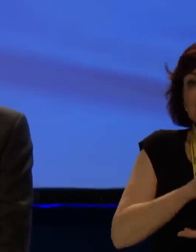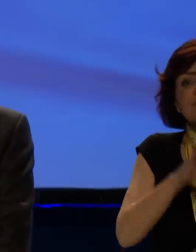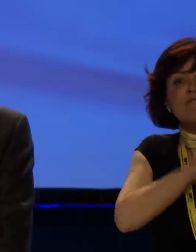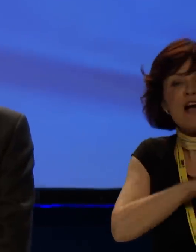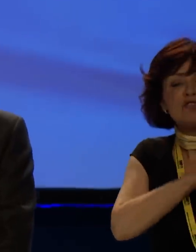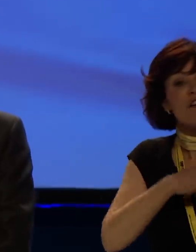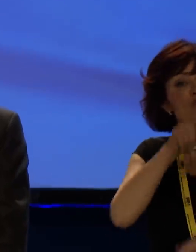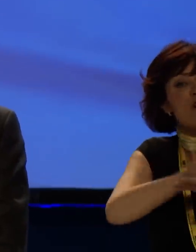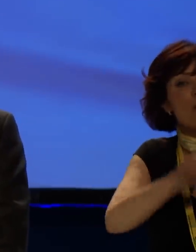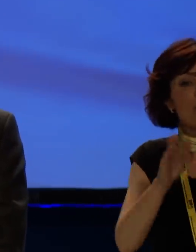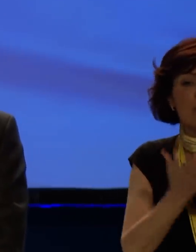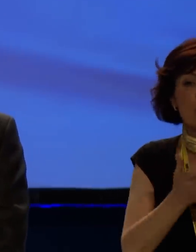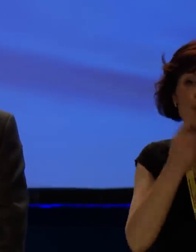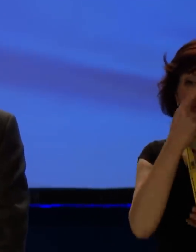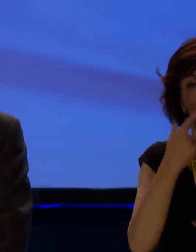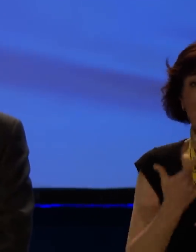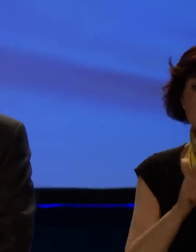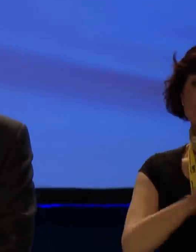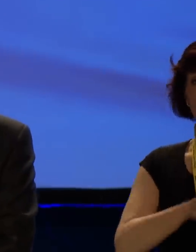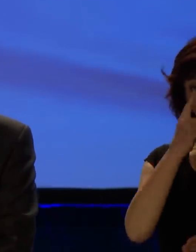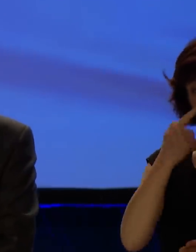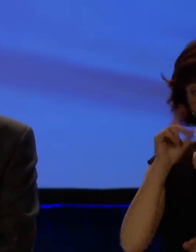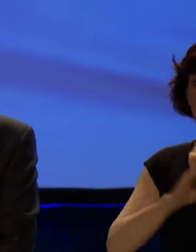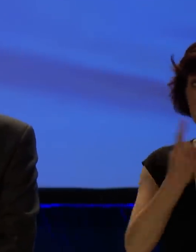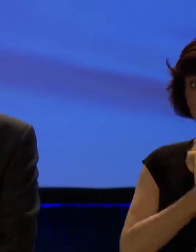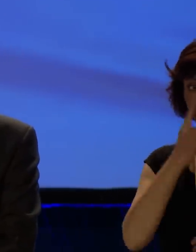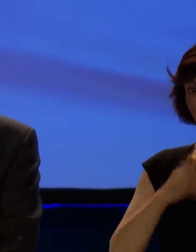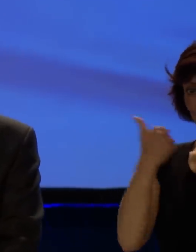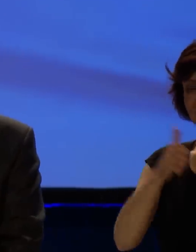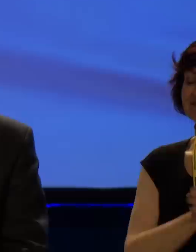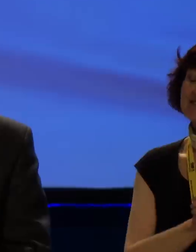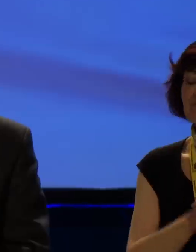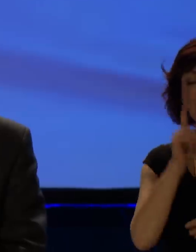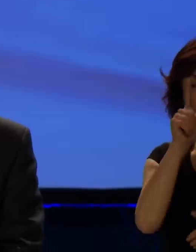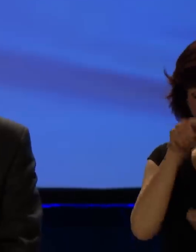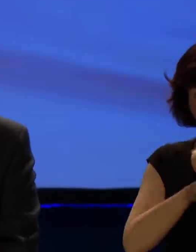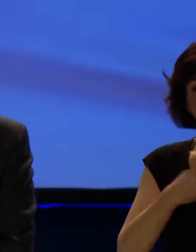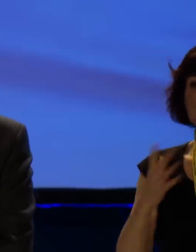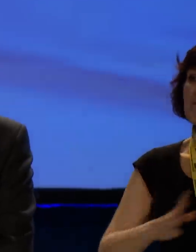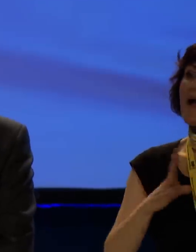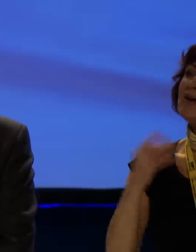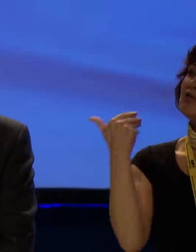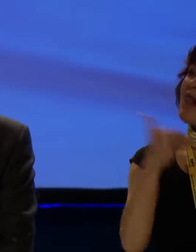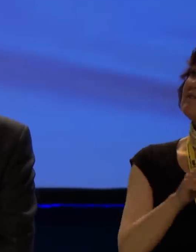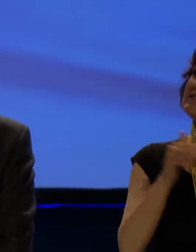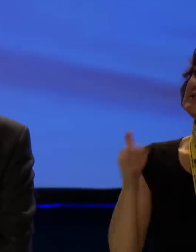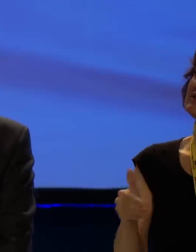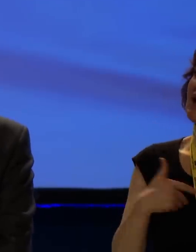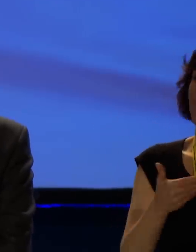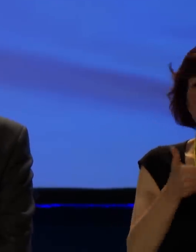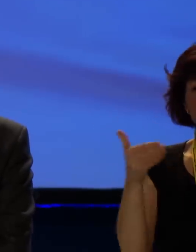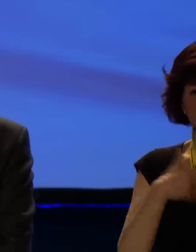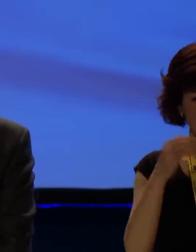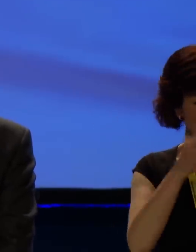of writing your own book. You can always write yourself up, you know. But as I prepare to leave the stage, I notice that the